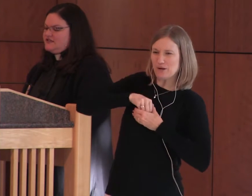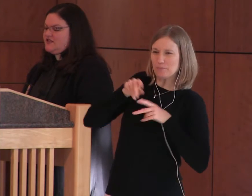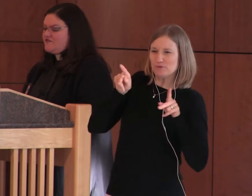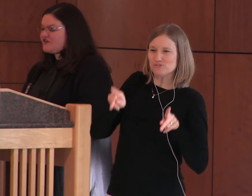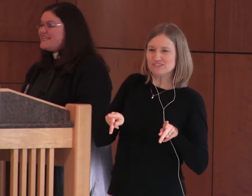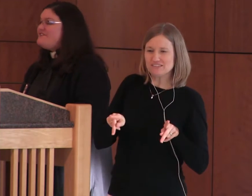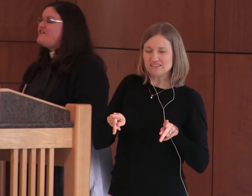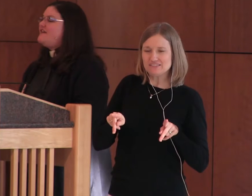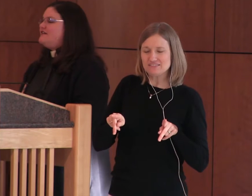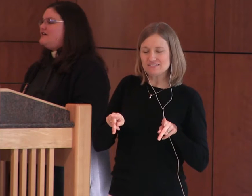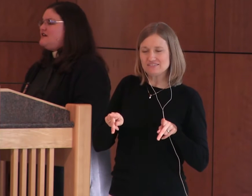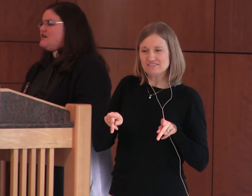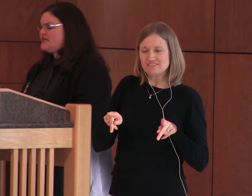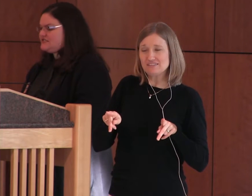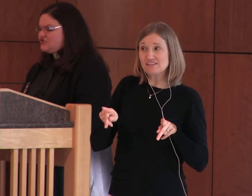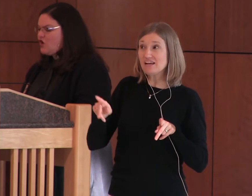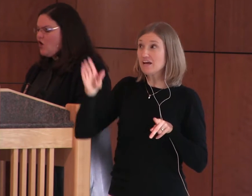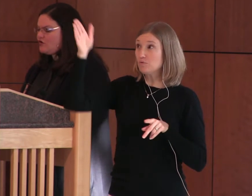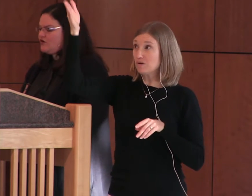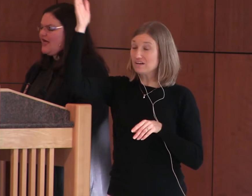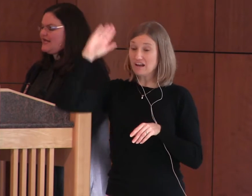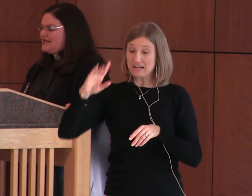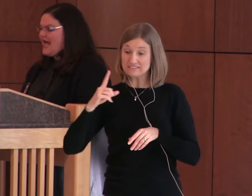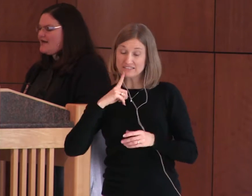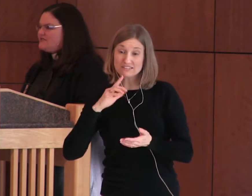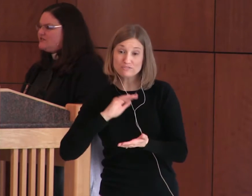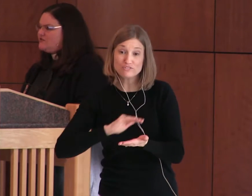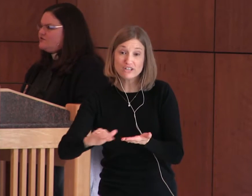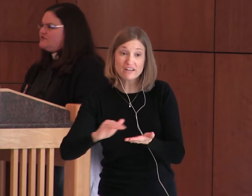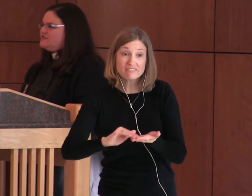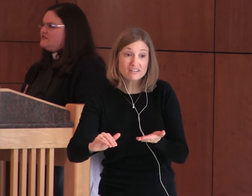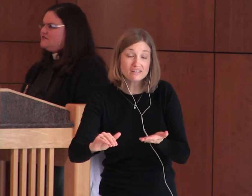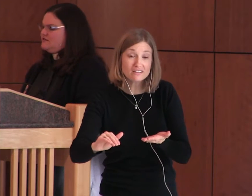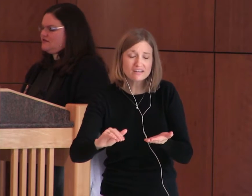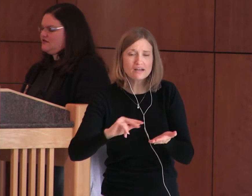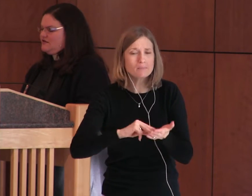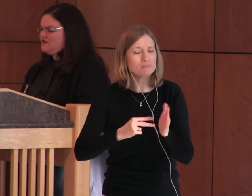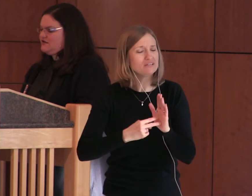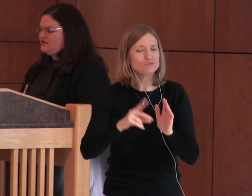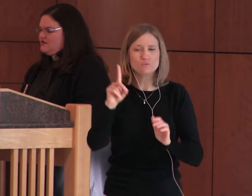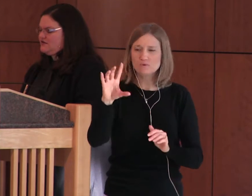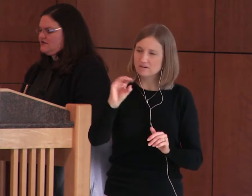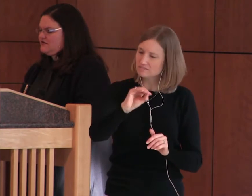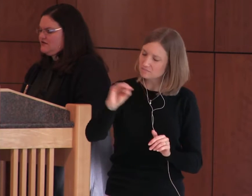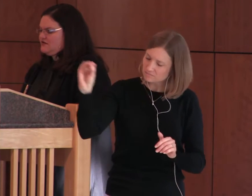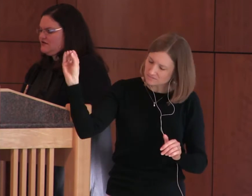verdict, forgiven is the total and absolute.